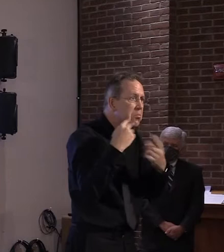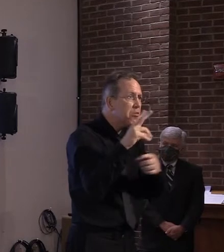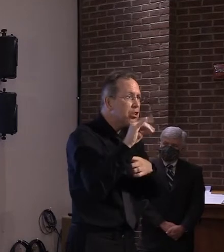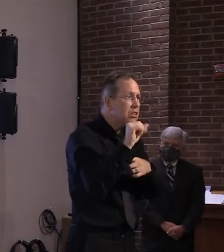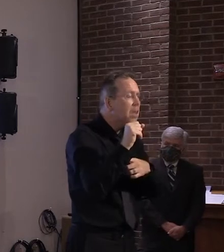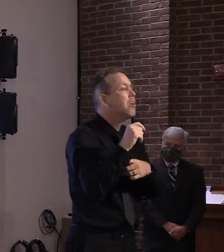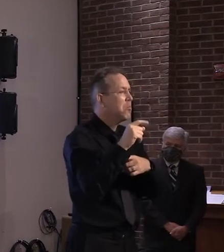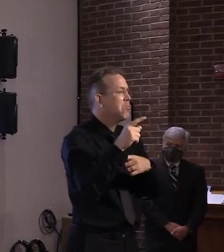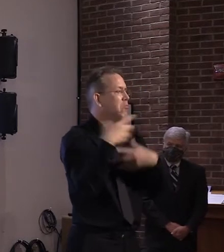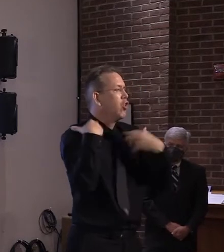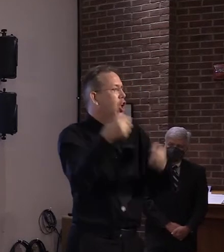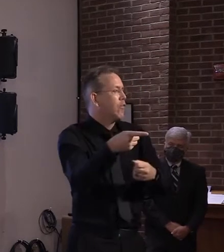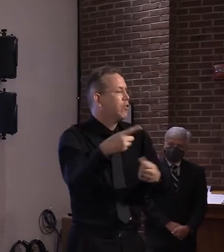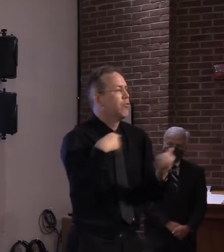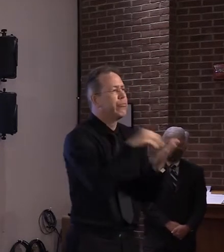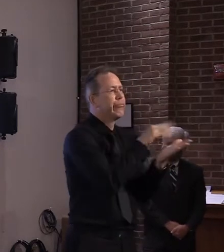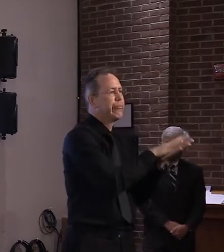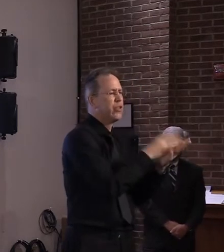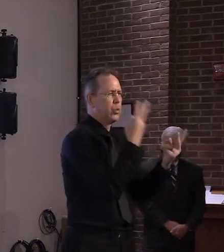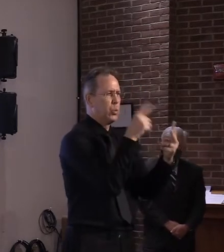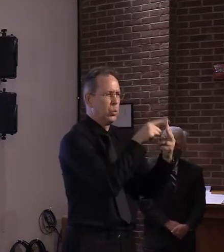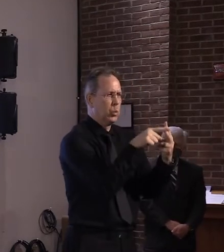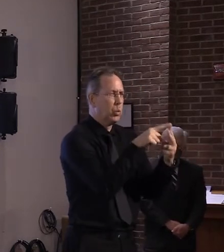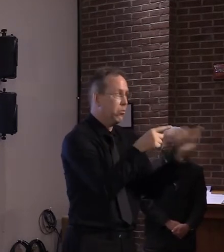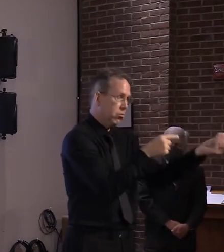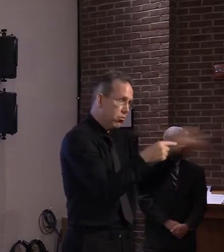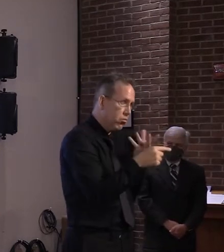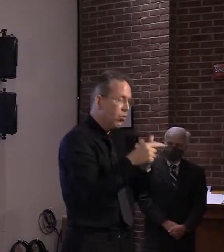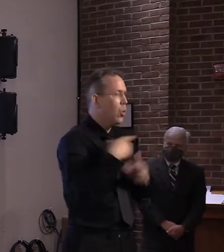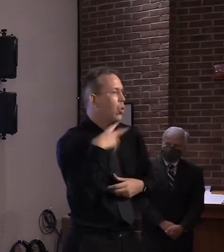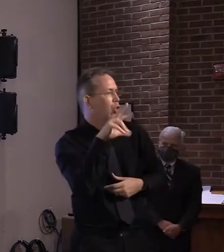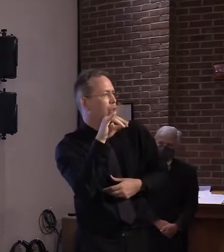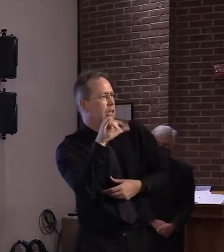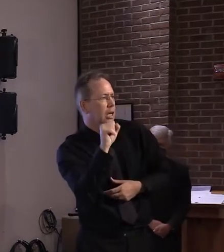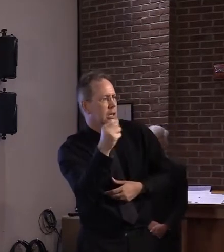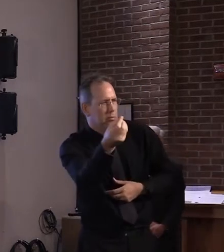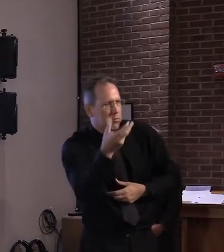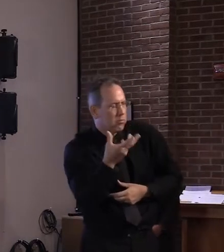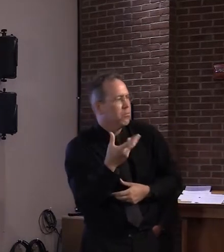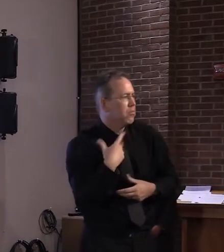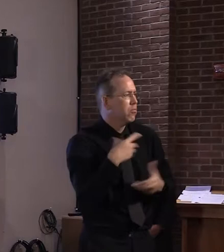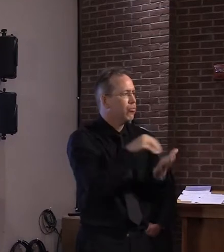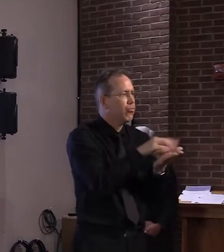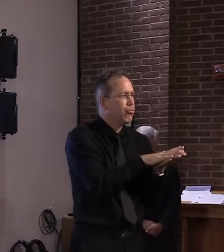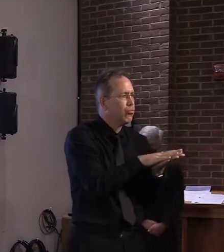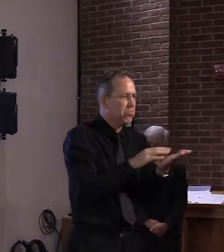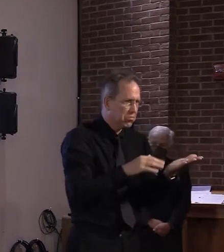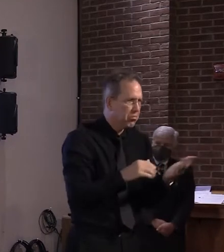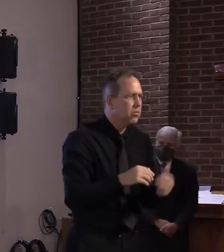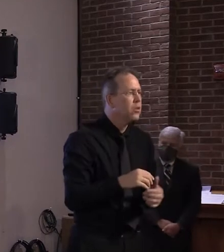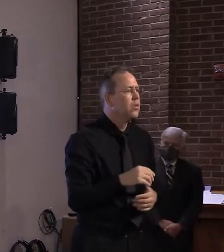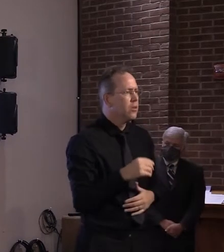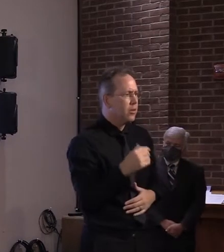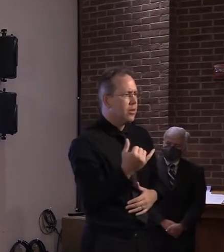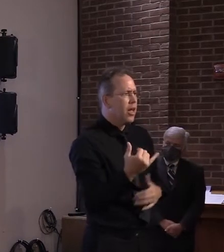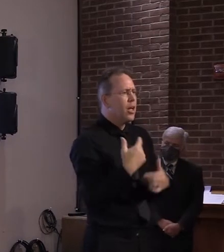Next thing I wanted to touch on was that all-important issue of healthcare workers who have tested positive with